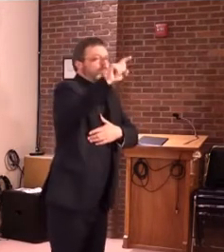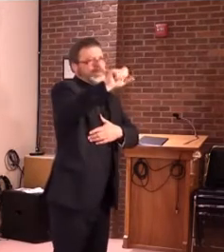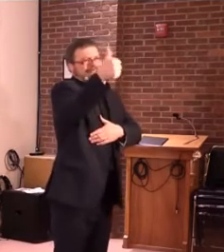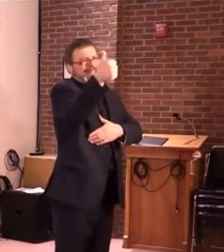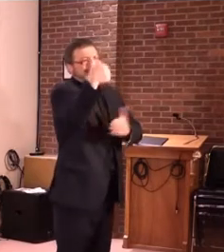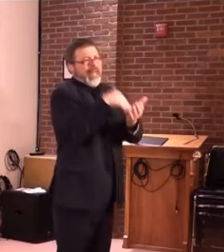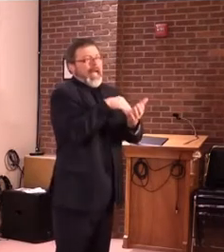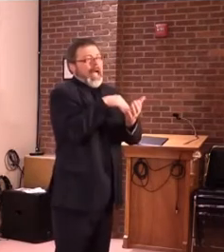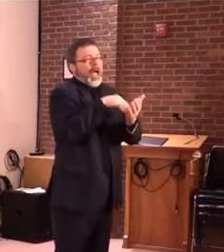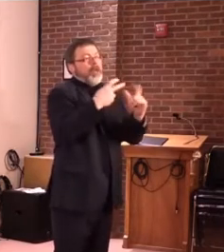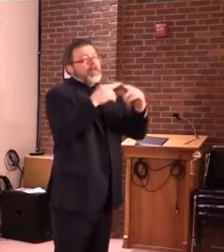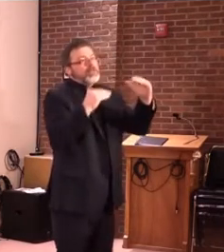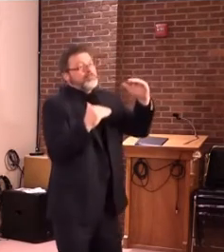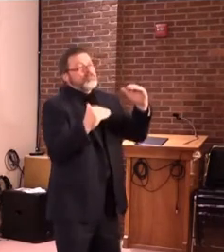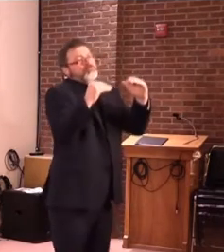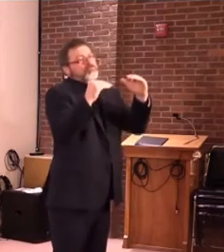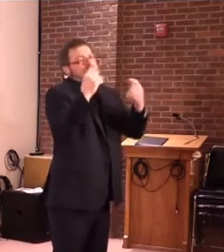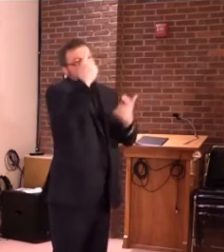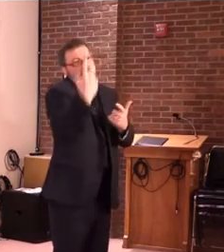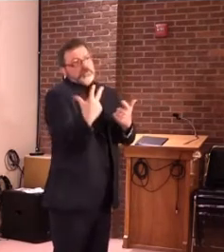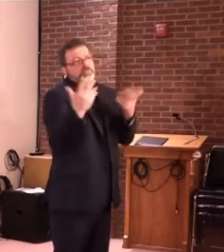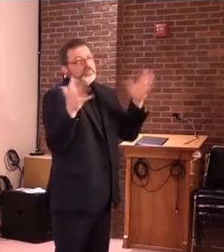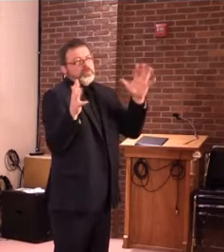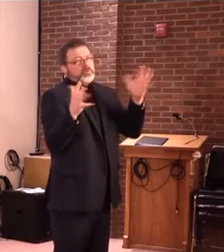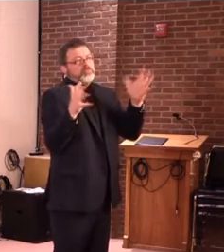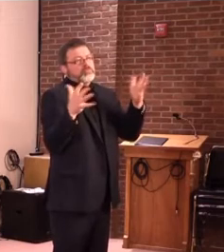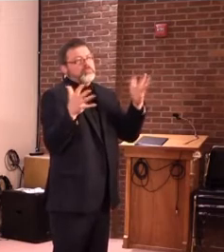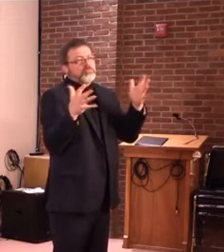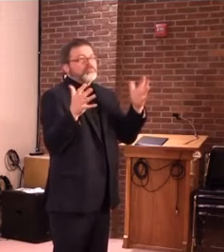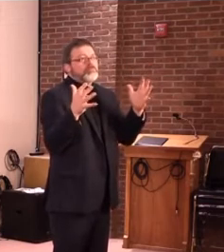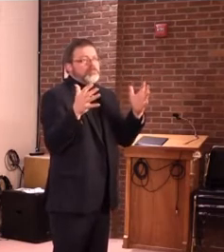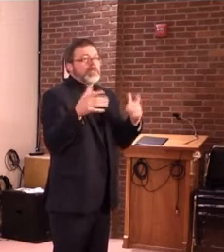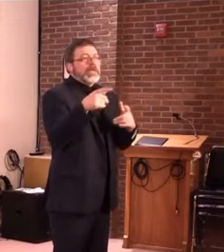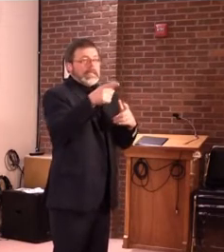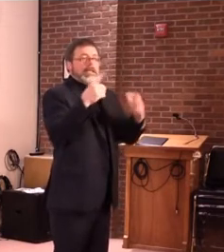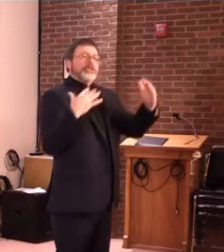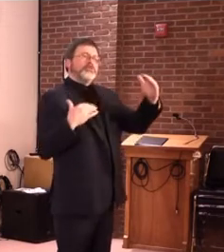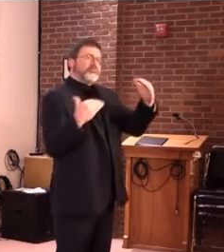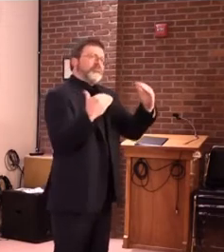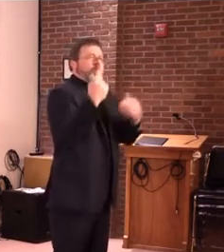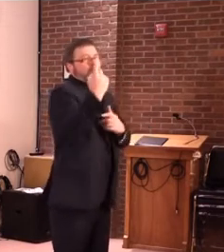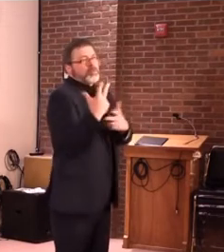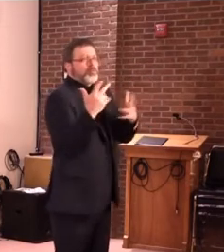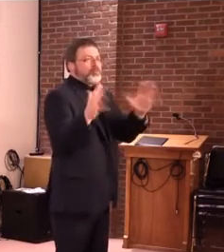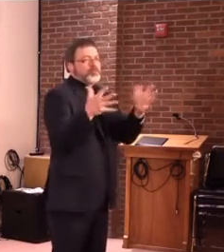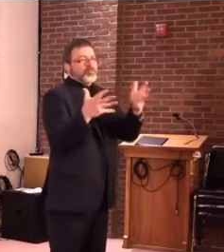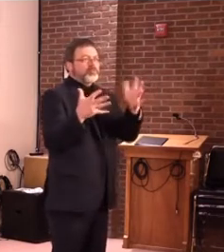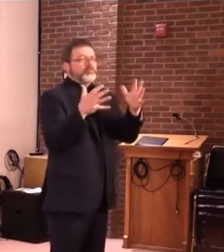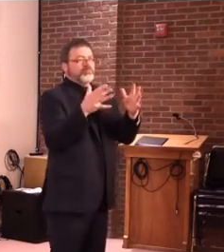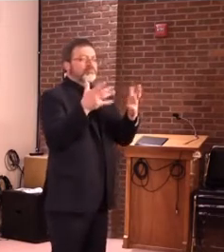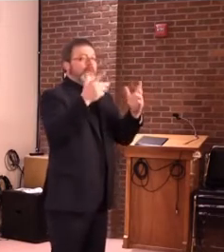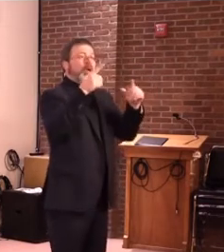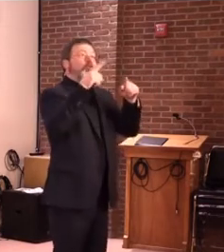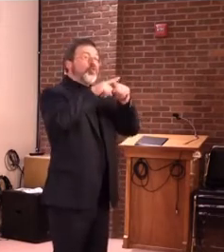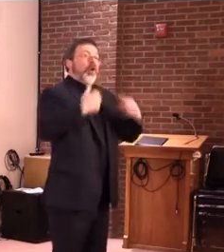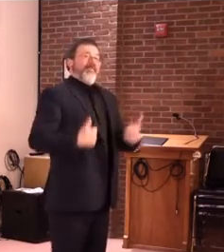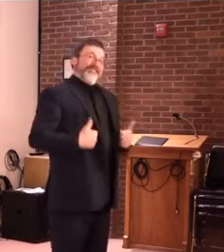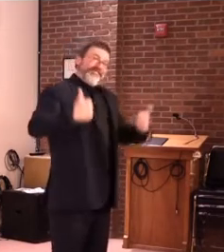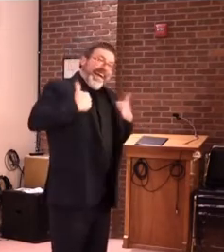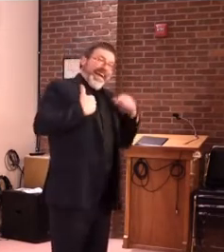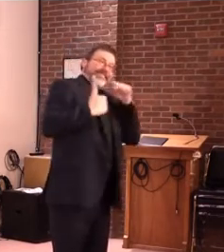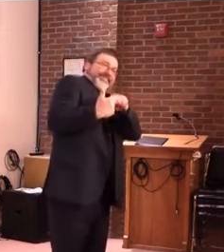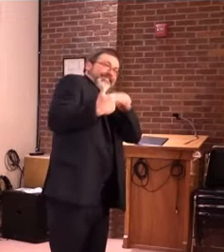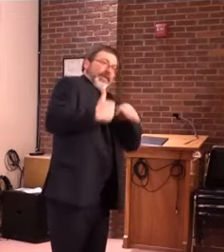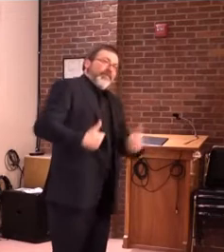that need to be paid to get them to the next, step. So that's what we've got to do. We've got to get them from month to month to month to